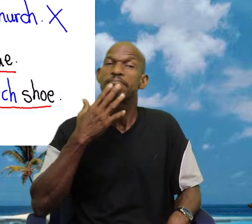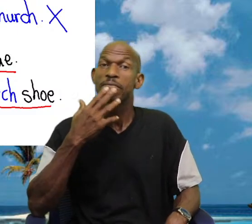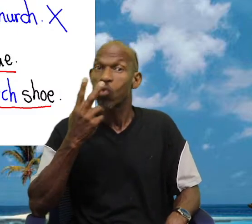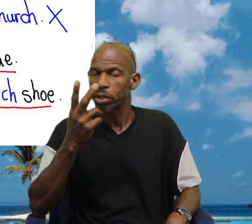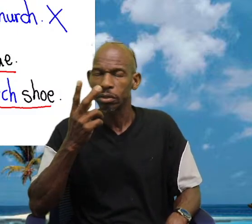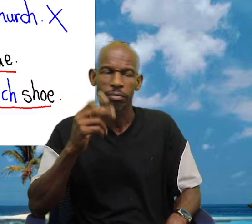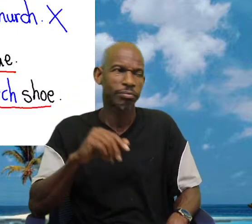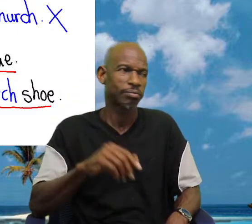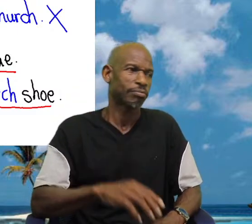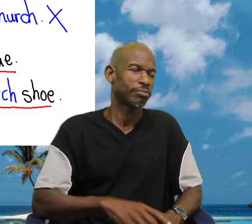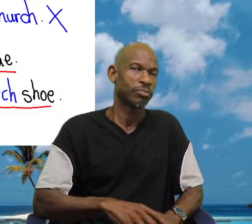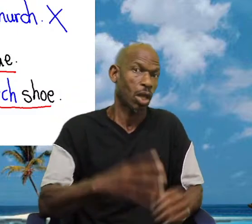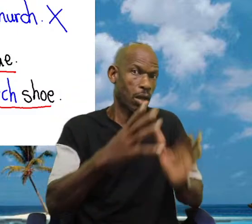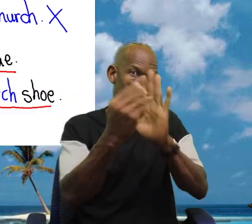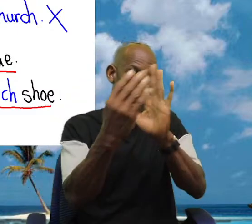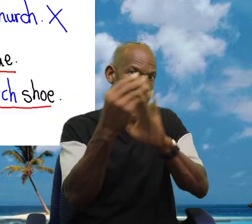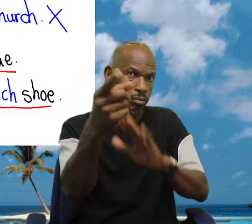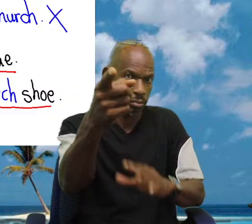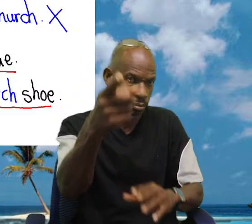is